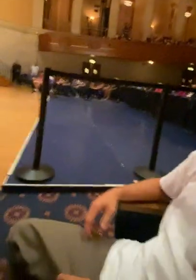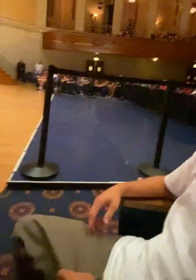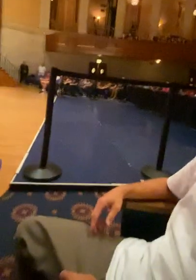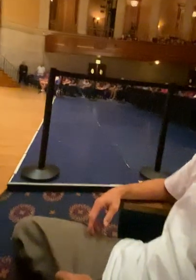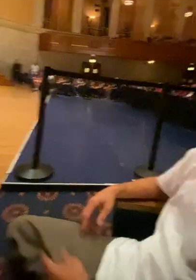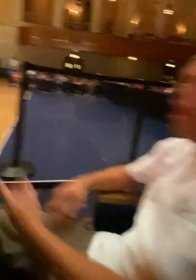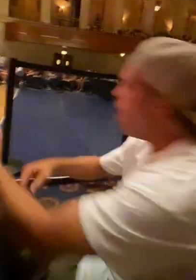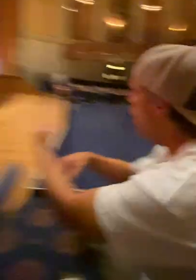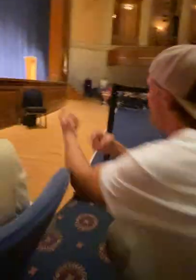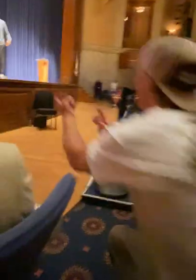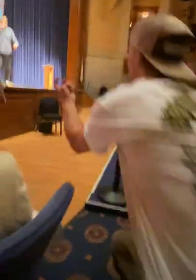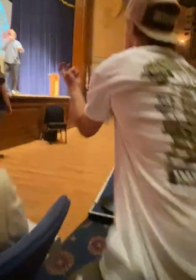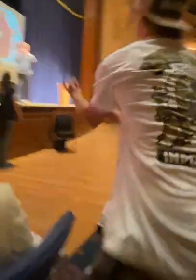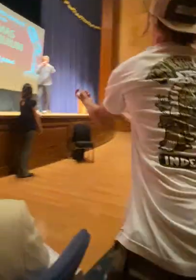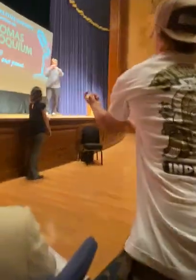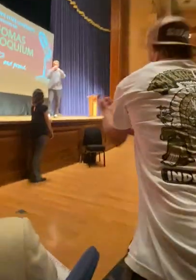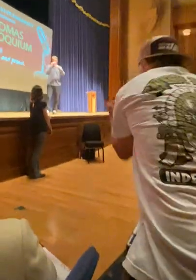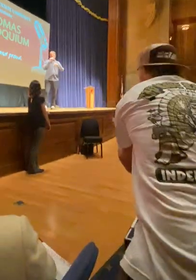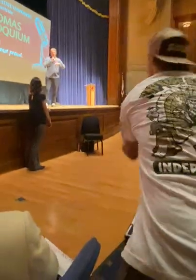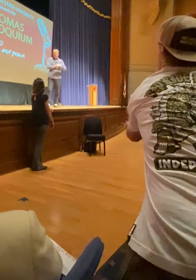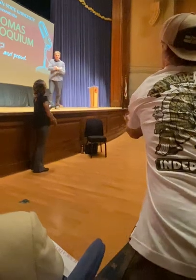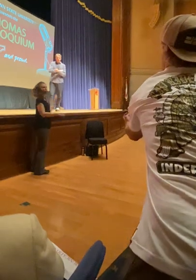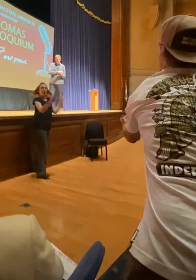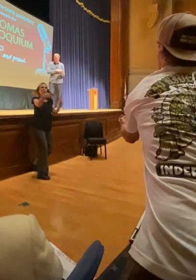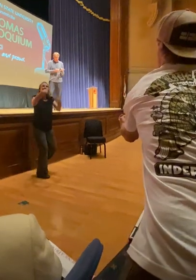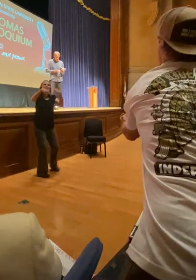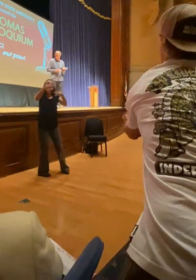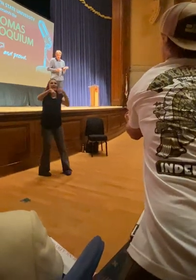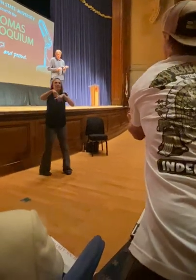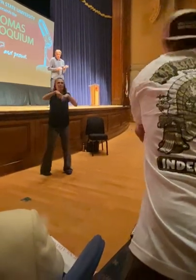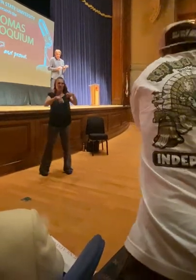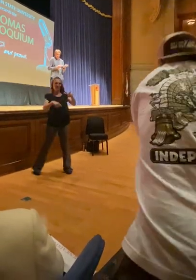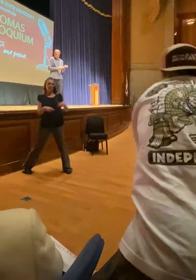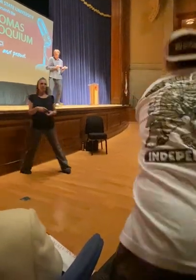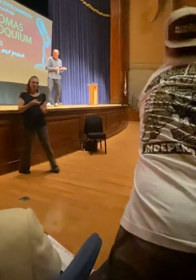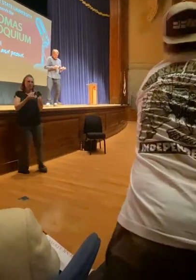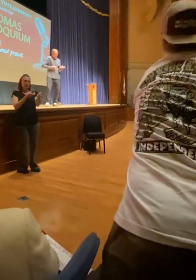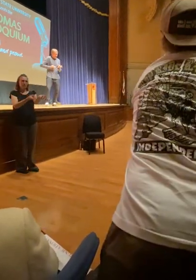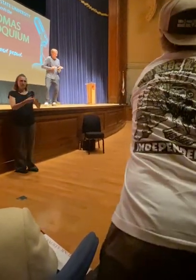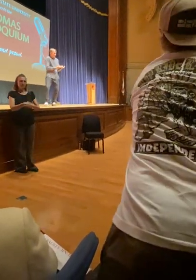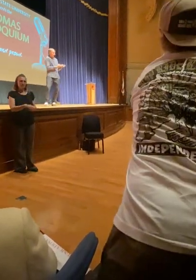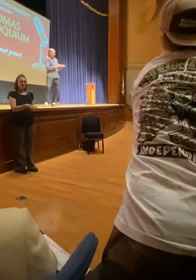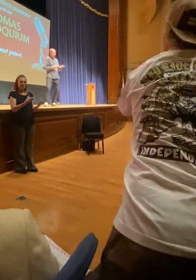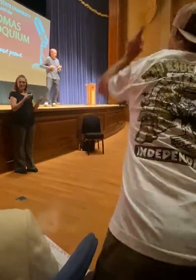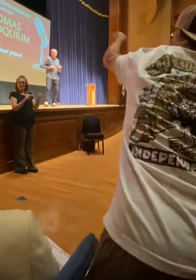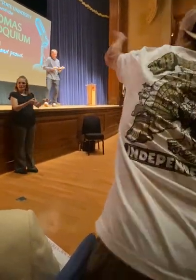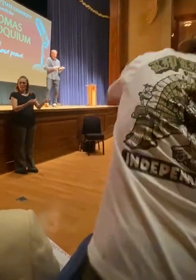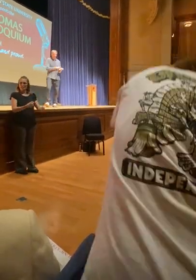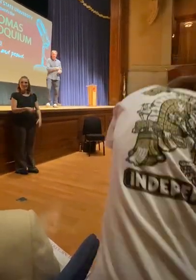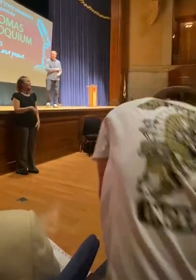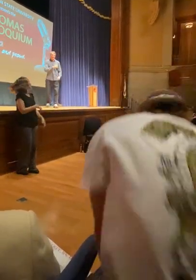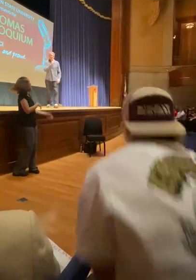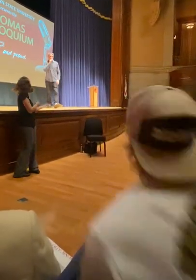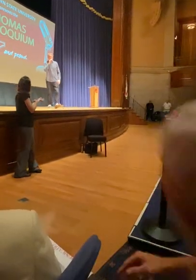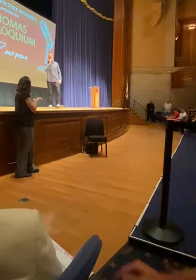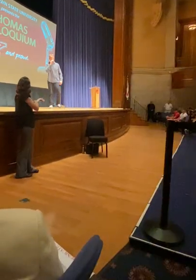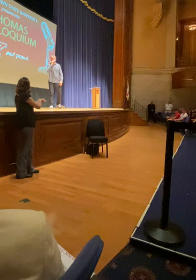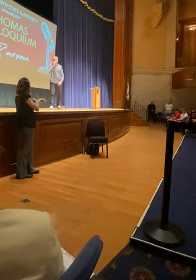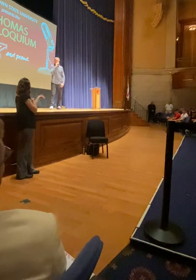God, I pull you! Oh! No, no, no, the sign of skateboard, what is it? what is the sign? Oh, skateboard? What is that? Skateboard? Your forearms, the deck!